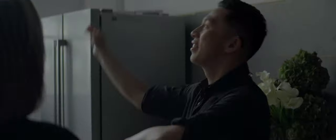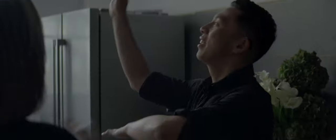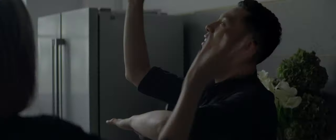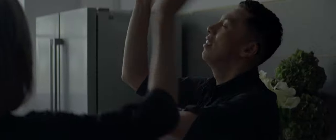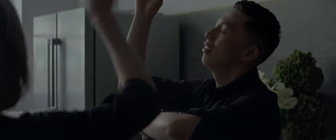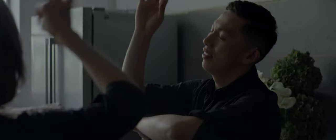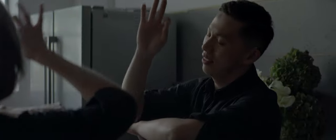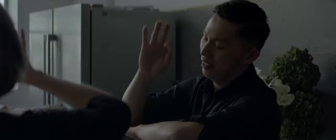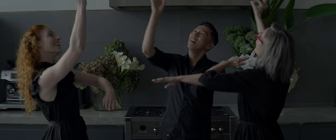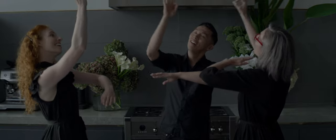As the sun goes down